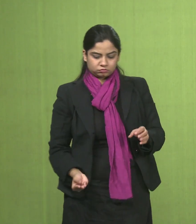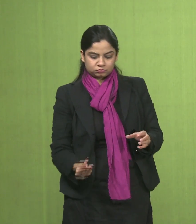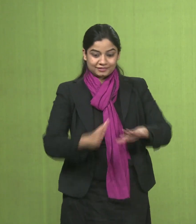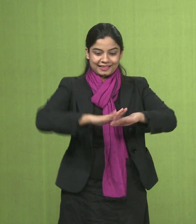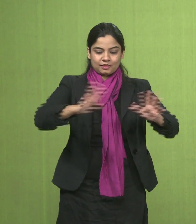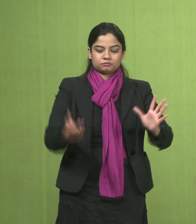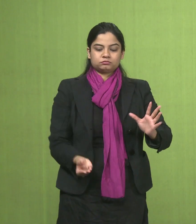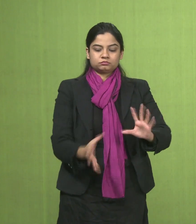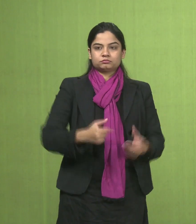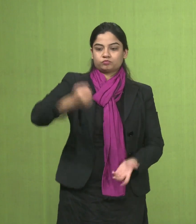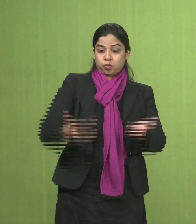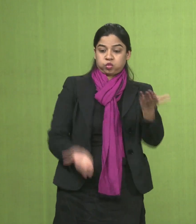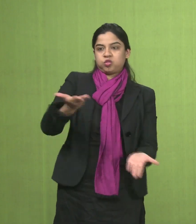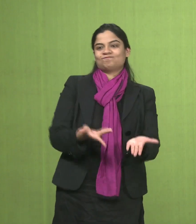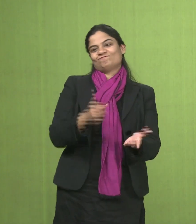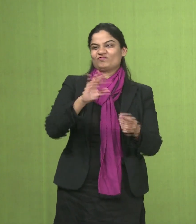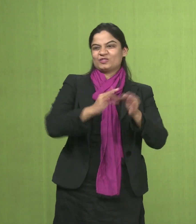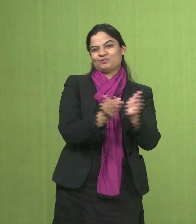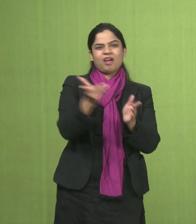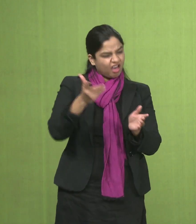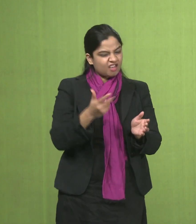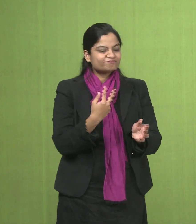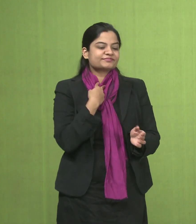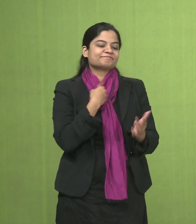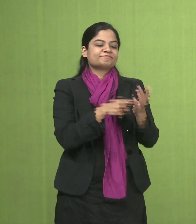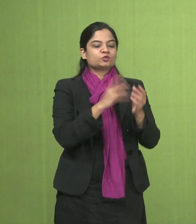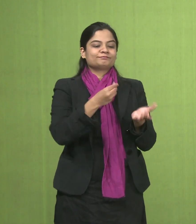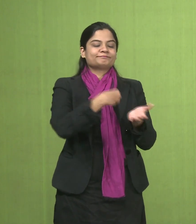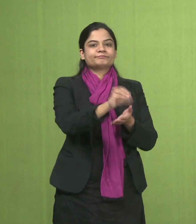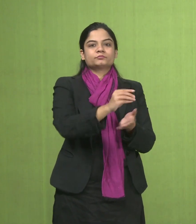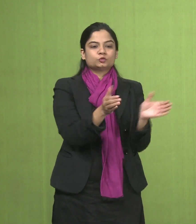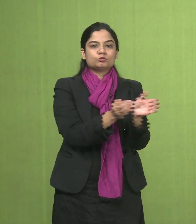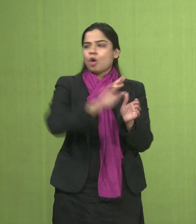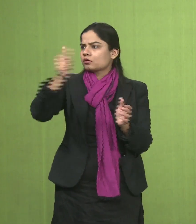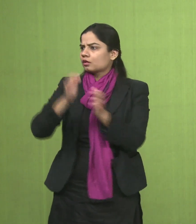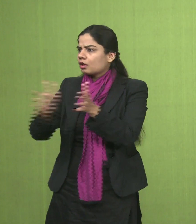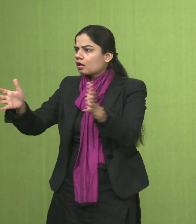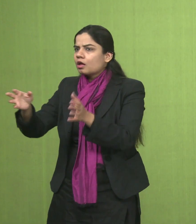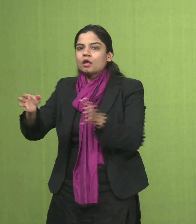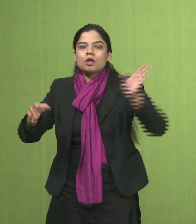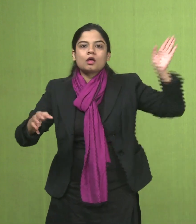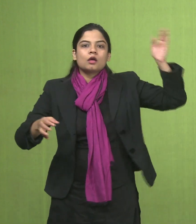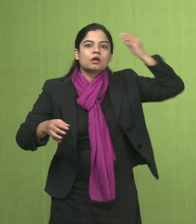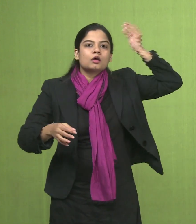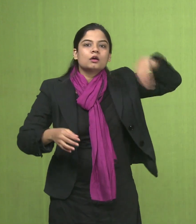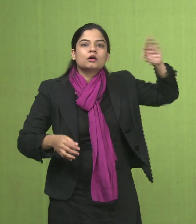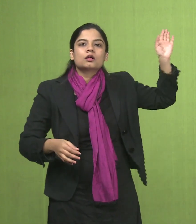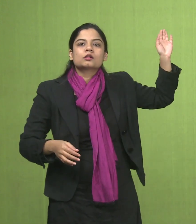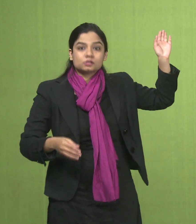The shopkeepers or the grocers will not have the right weighing weights, and they will give us a smaller quantity of